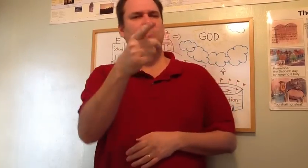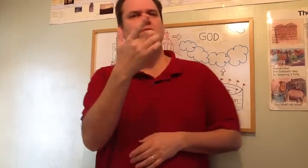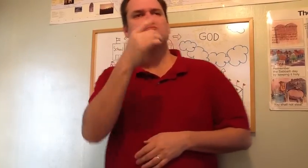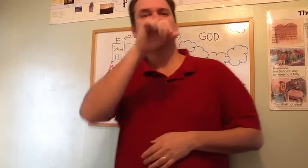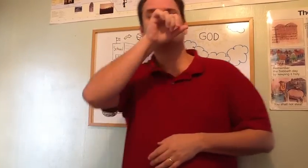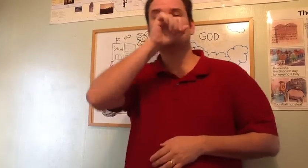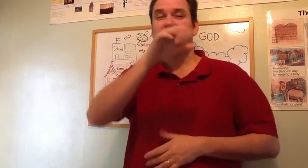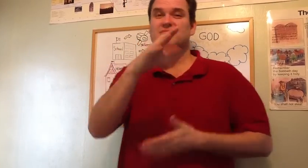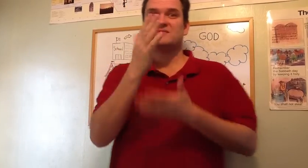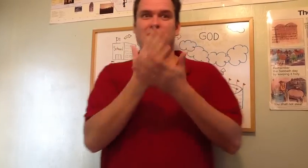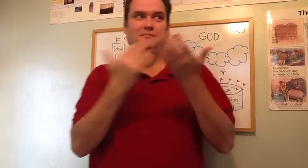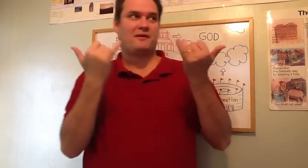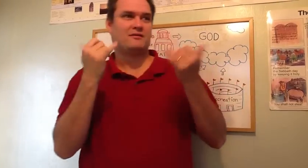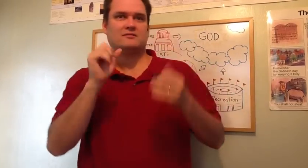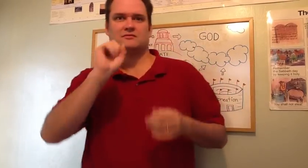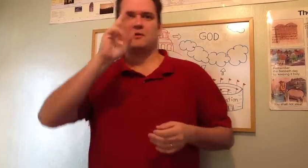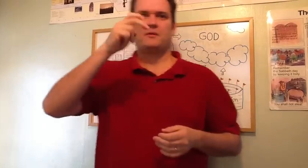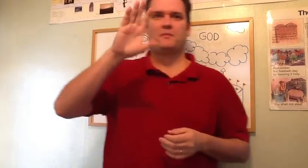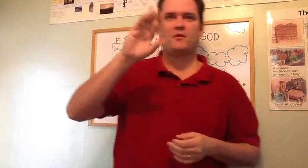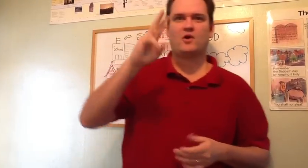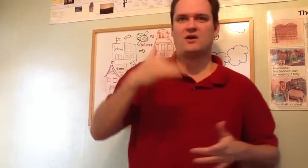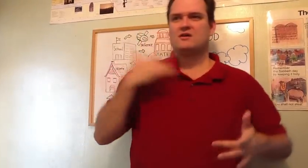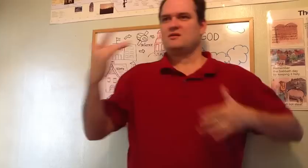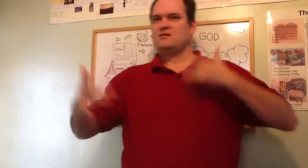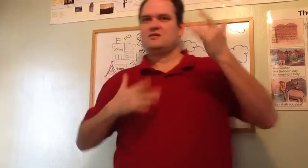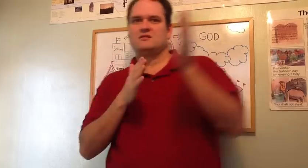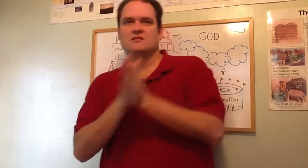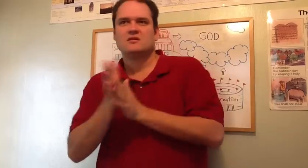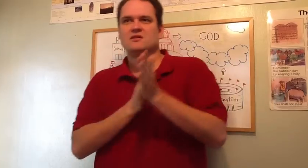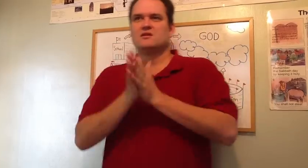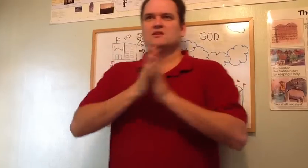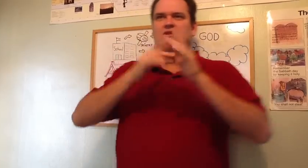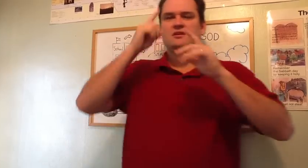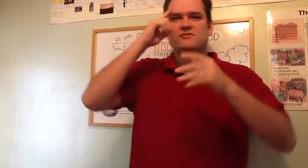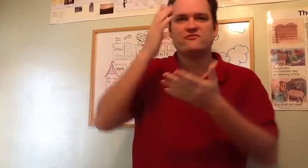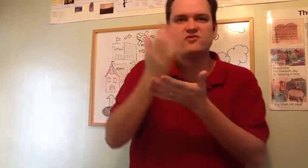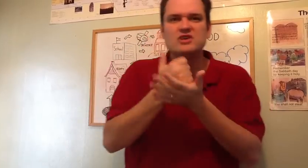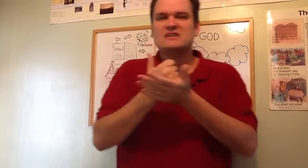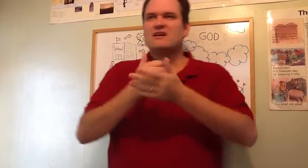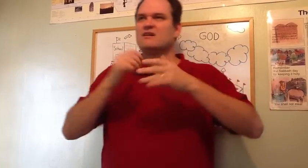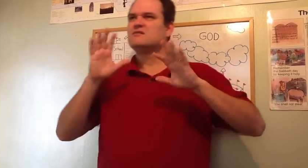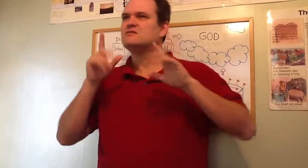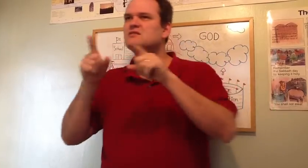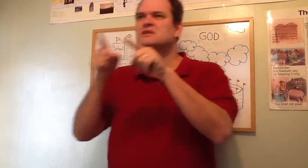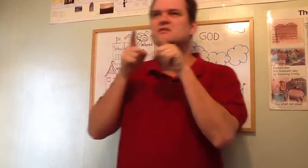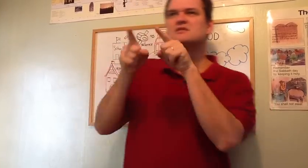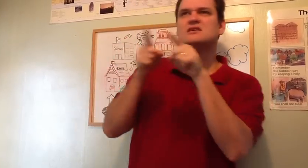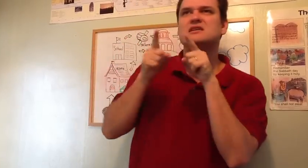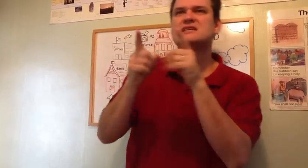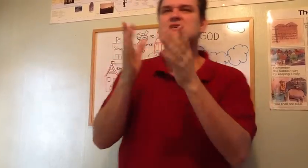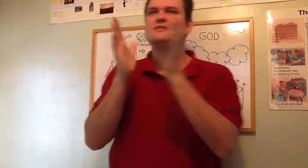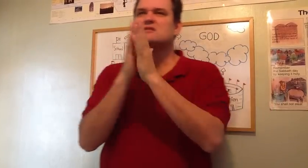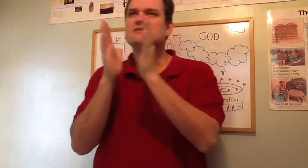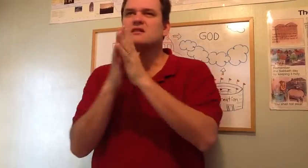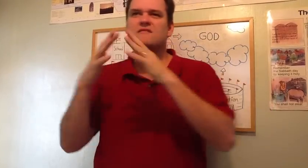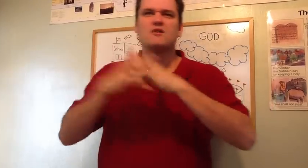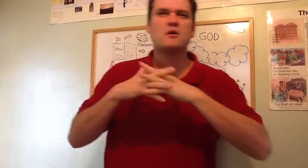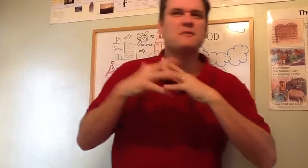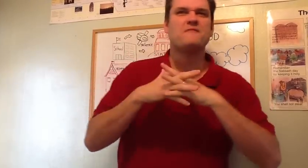12. So be careful. You know, there's people watching the Super Bowl. And, you know, they were very,